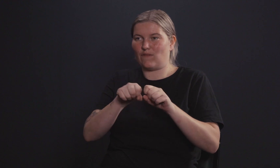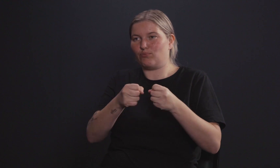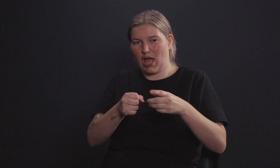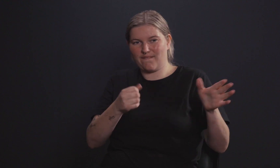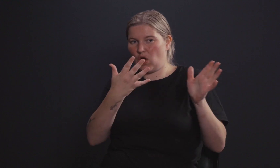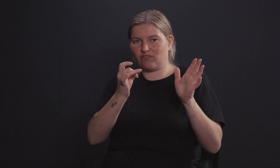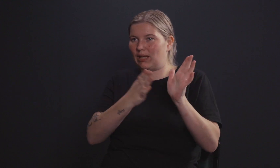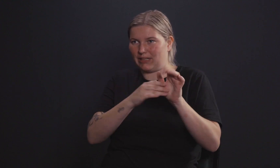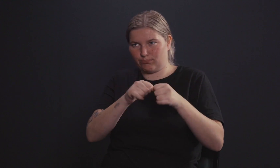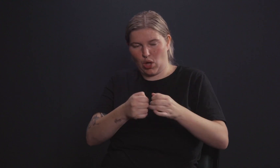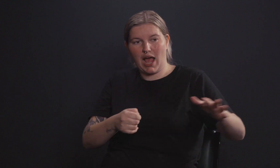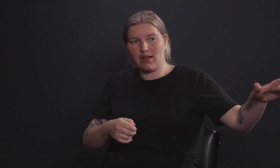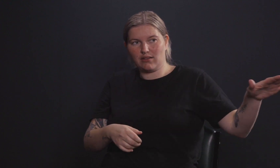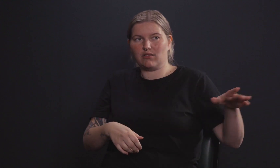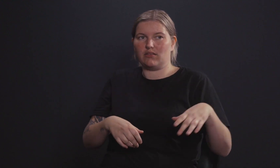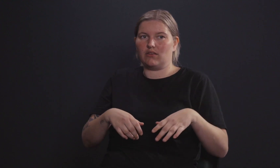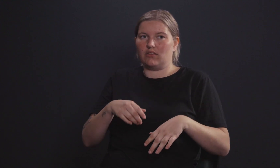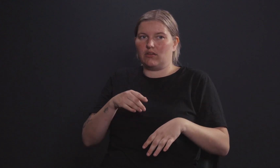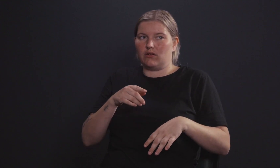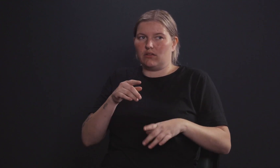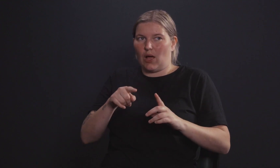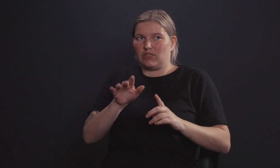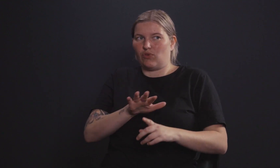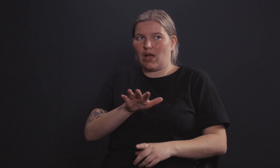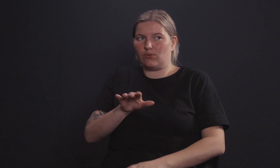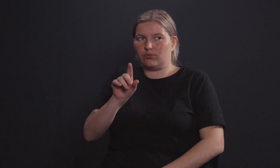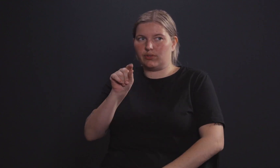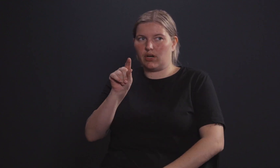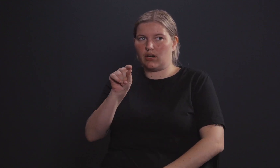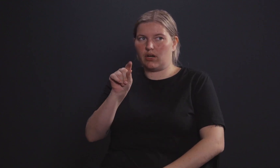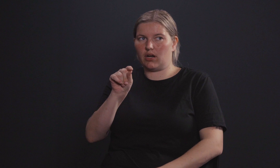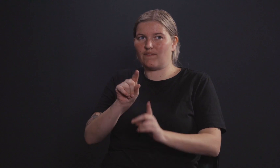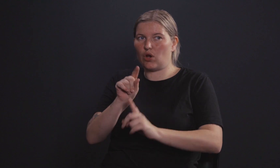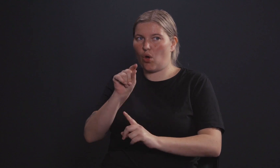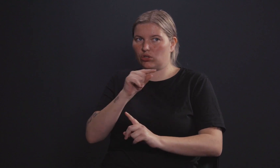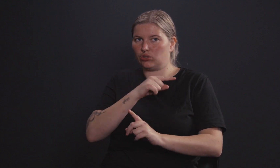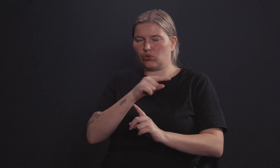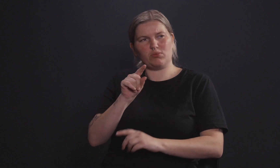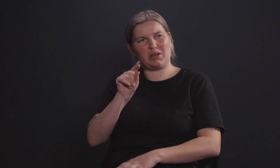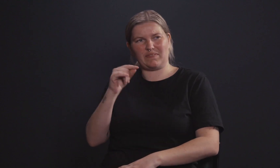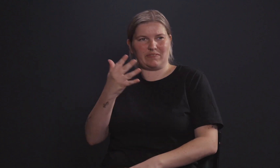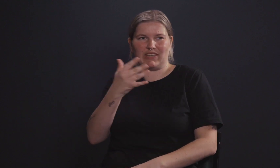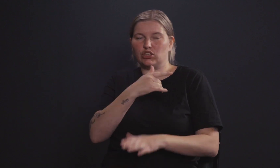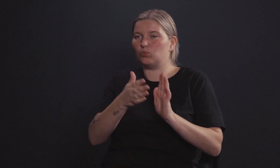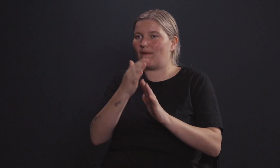so she left for a 5 or 10 minute break. That was about 11 o'clock, 11:15 maybe that she took the